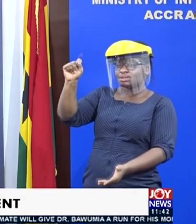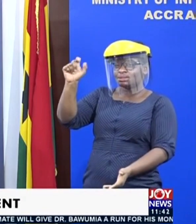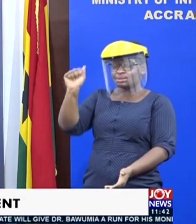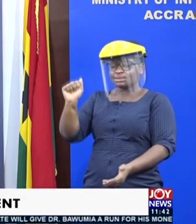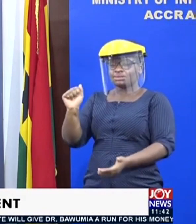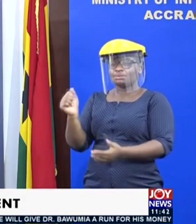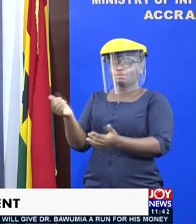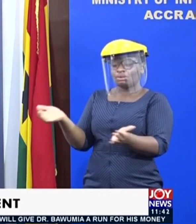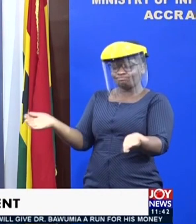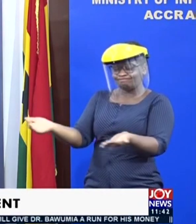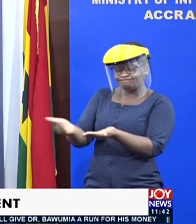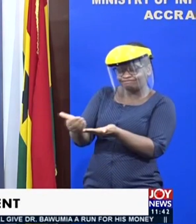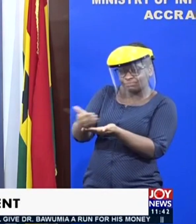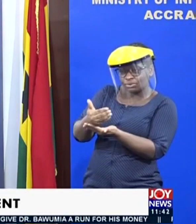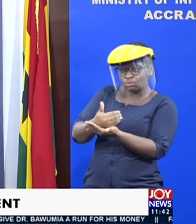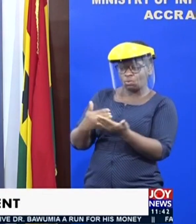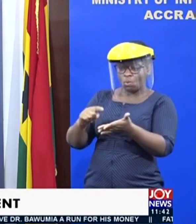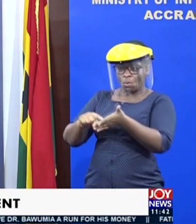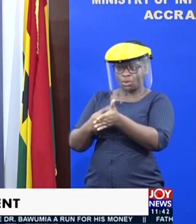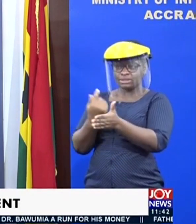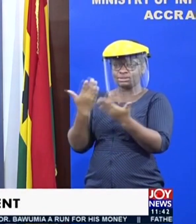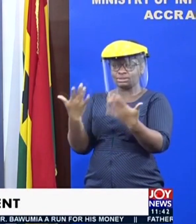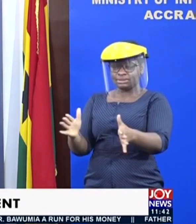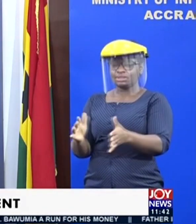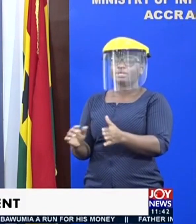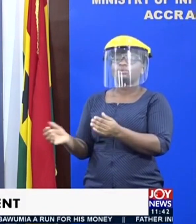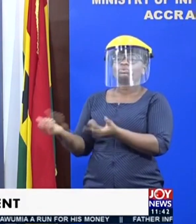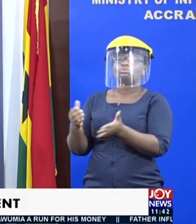use. And once that is available, the data will be